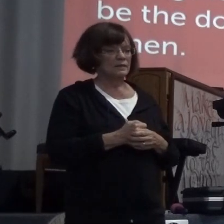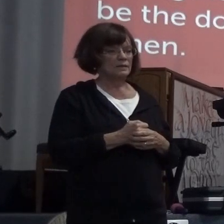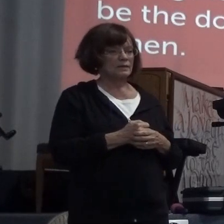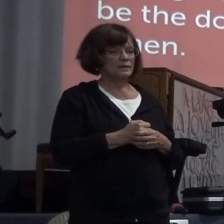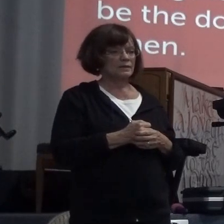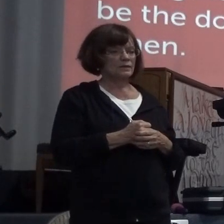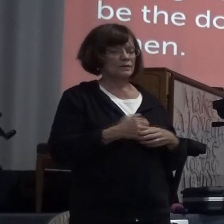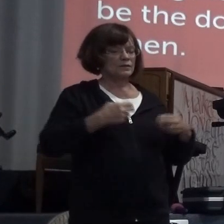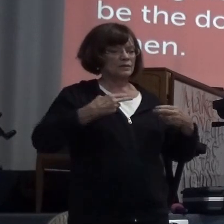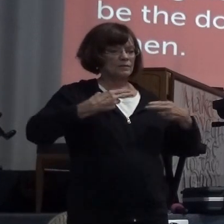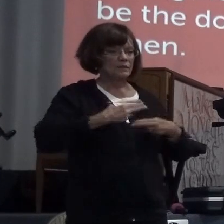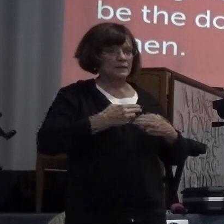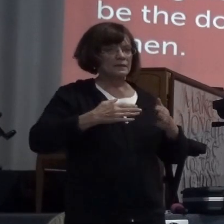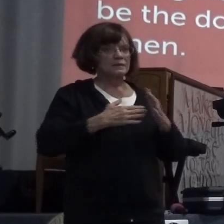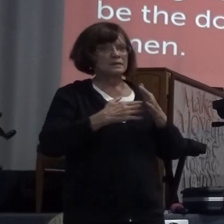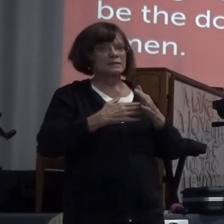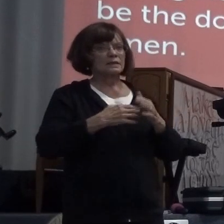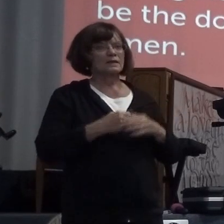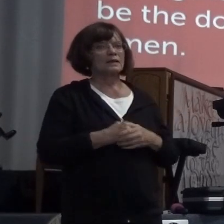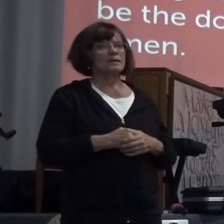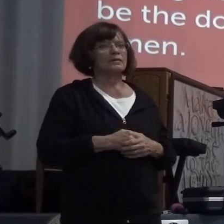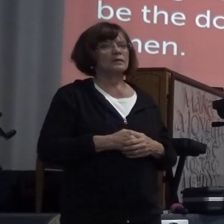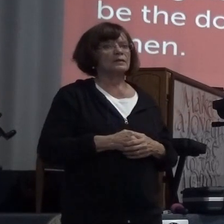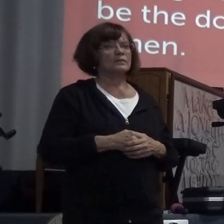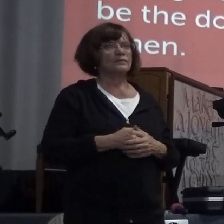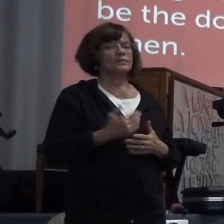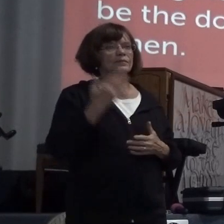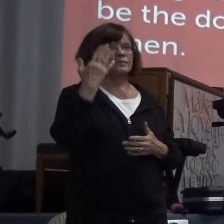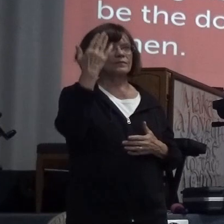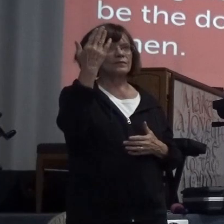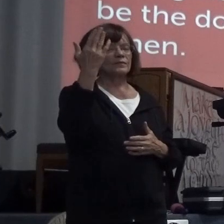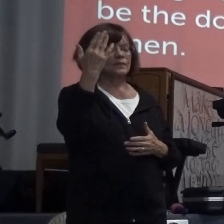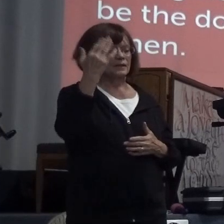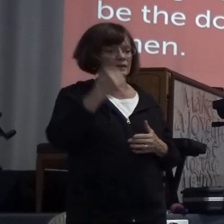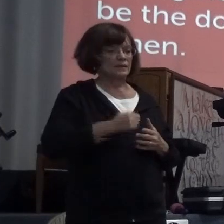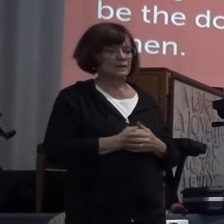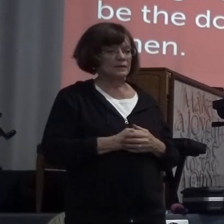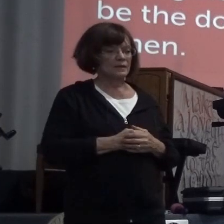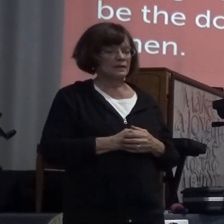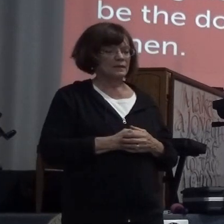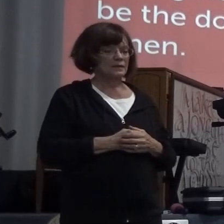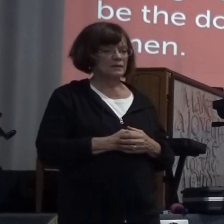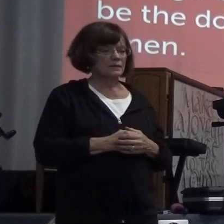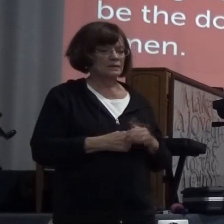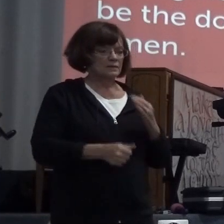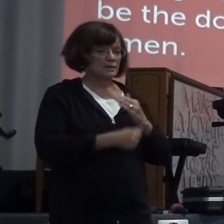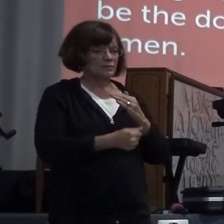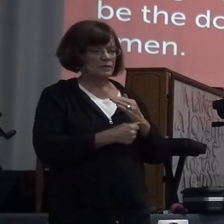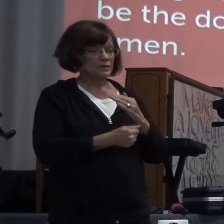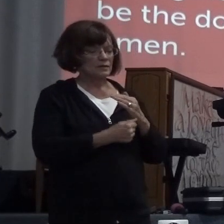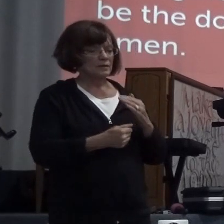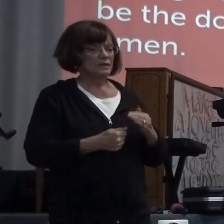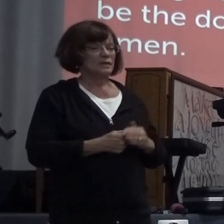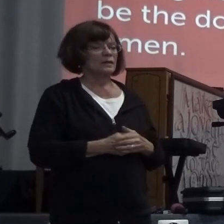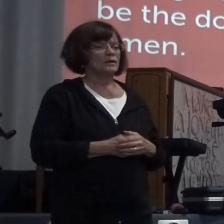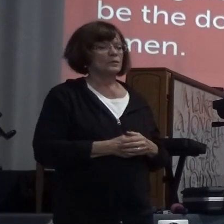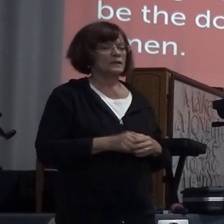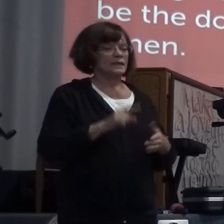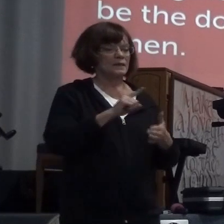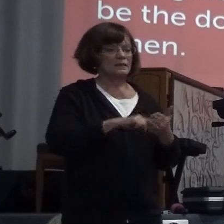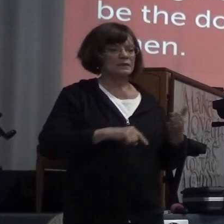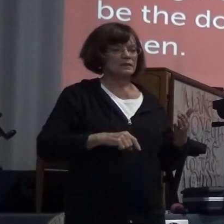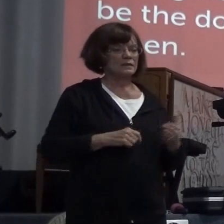the anguish that he suffered in our place? How could we hold that against someone else? We can't.